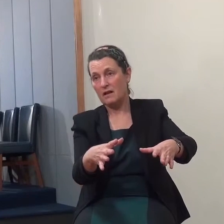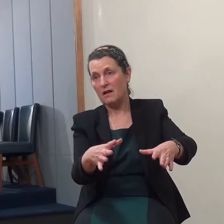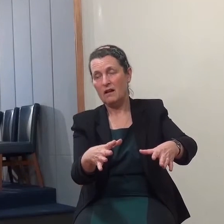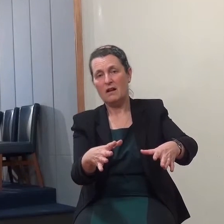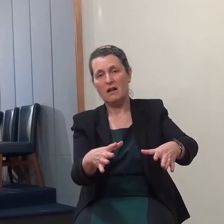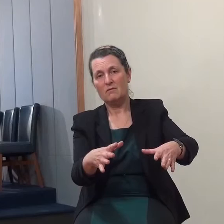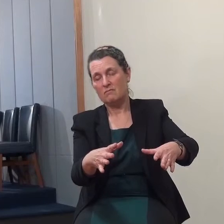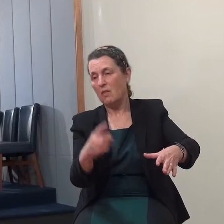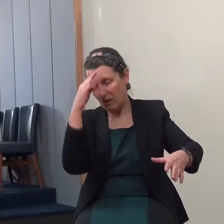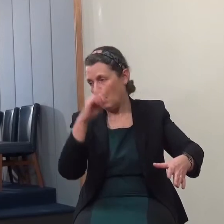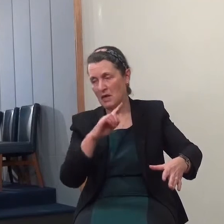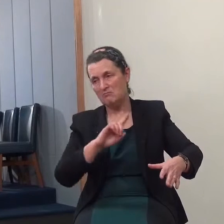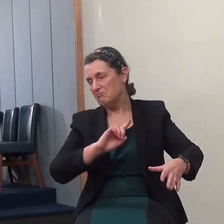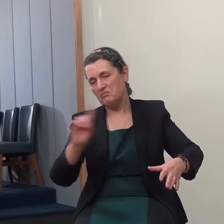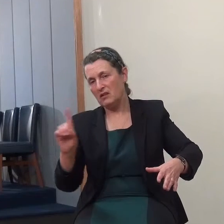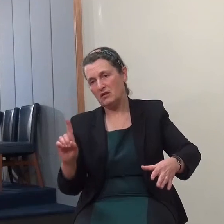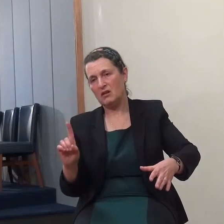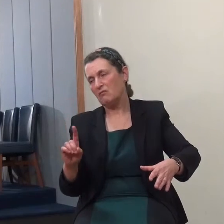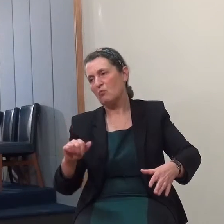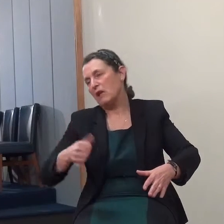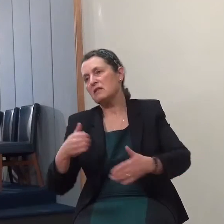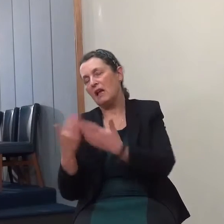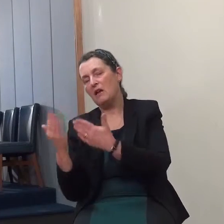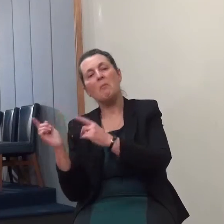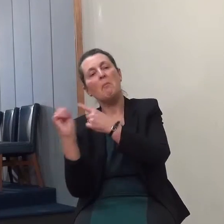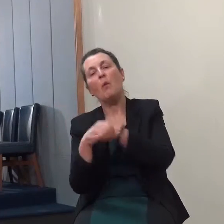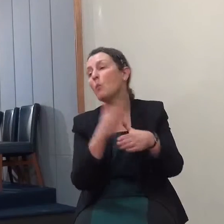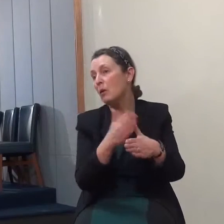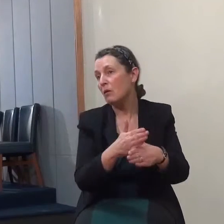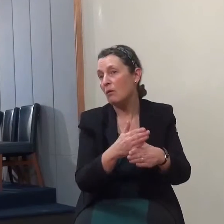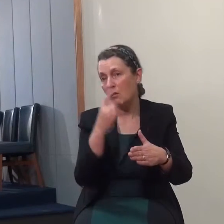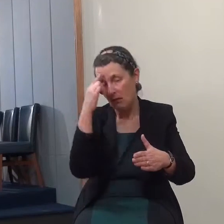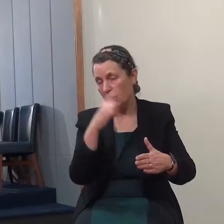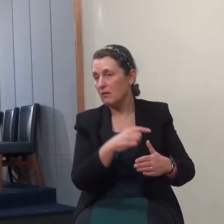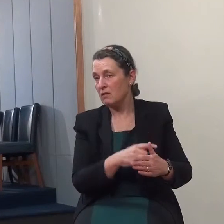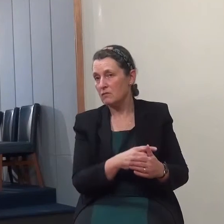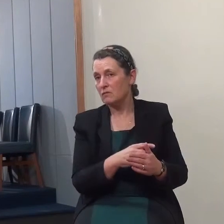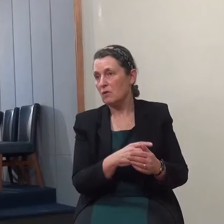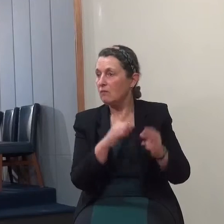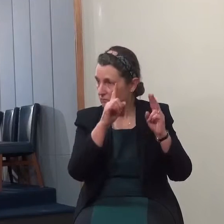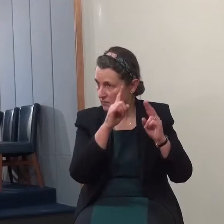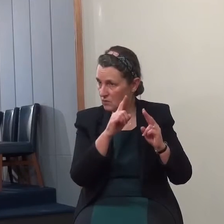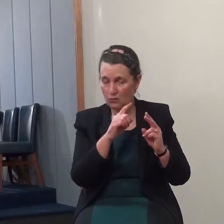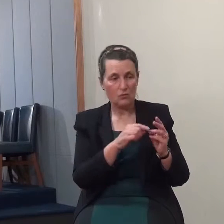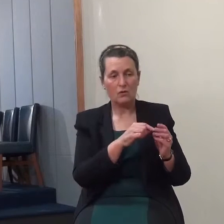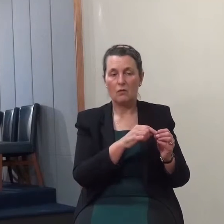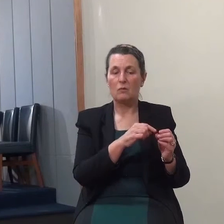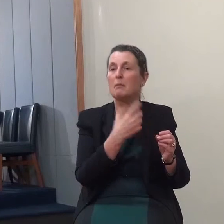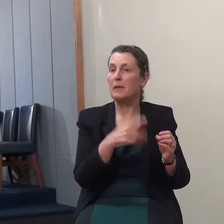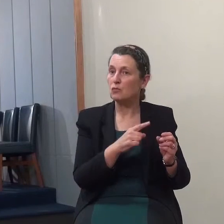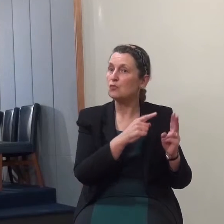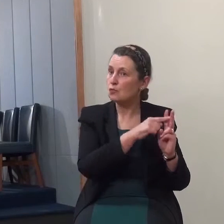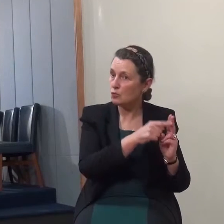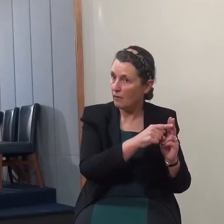back that night or the next day. They weren't yet permanent disciples or followers. But then,